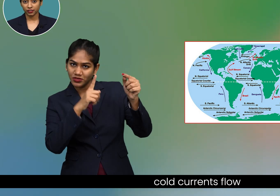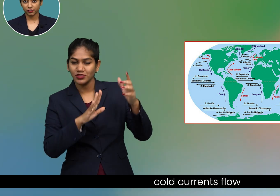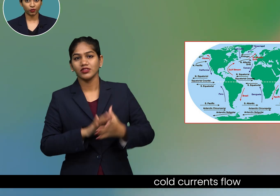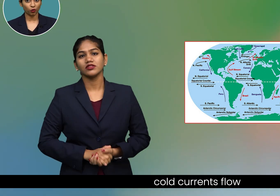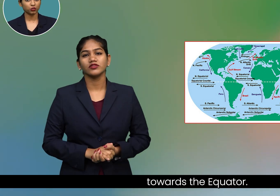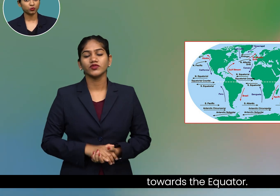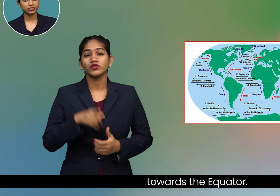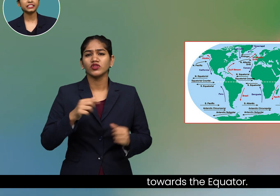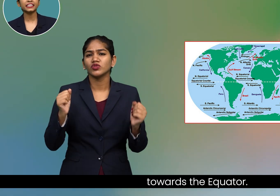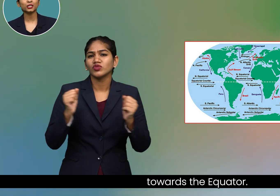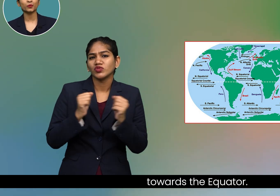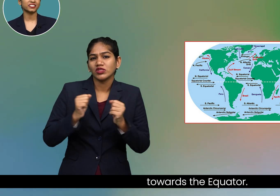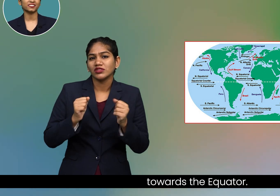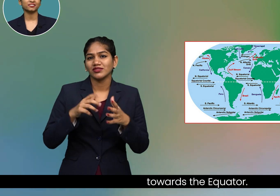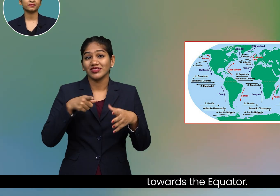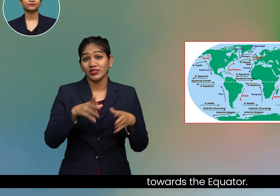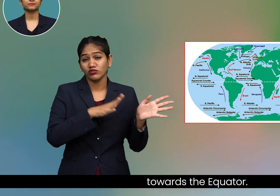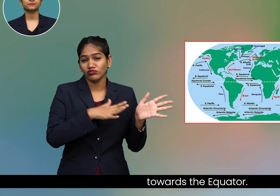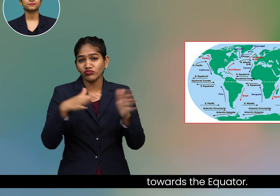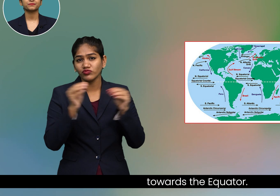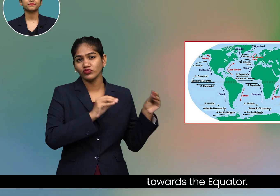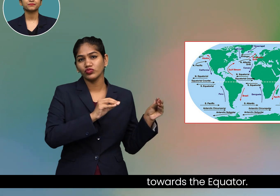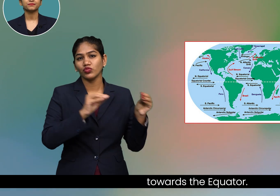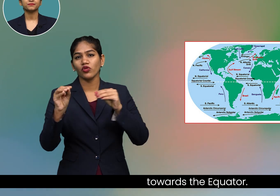Cold currents flow towards the equator.